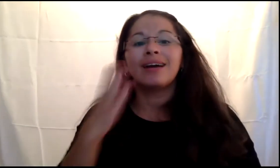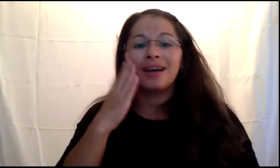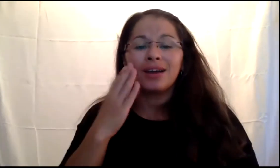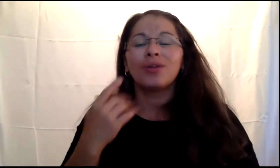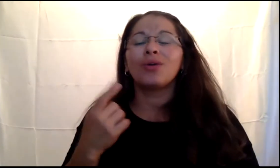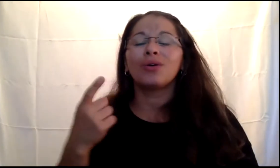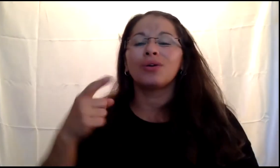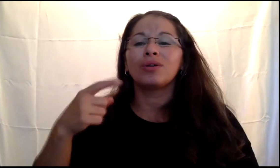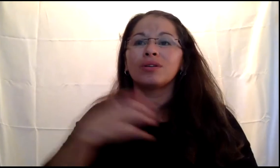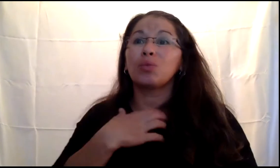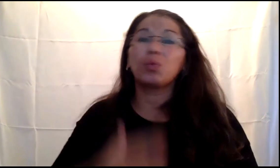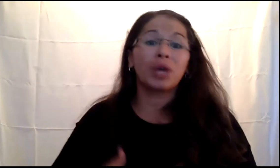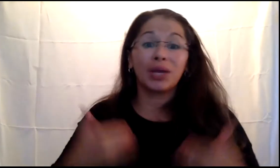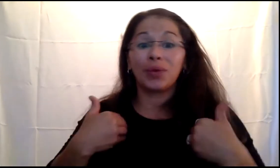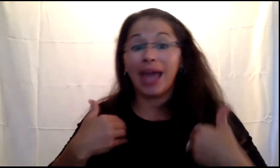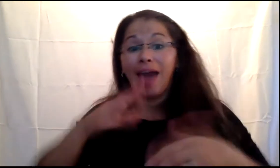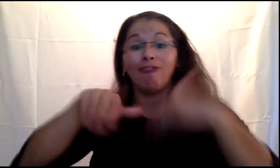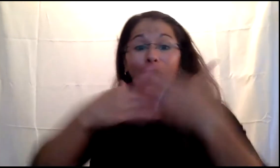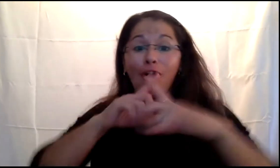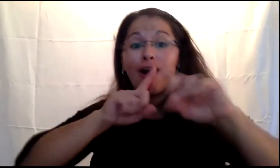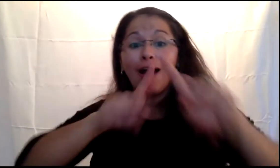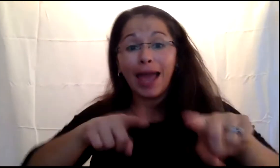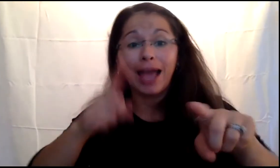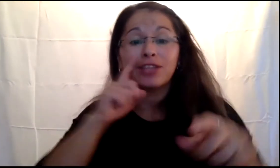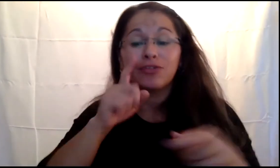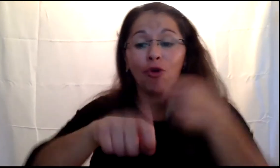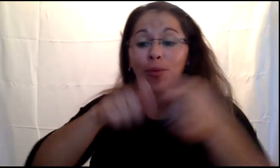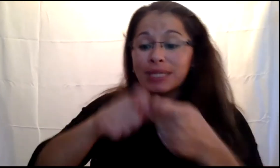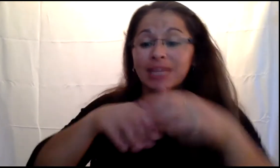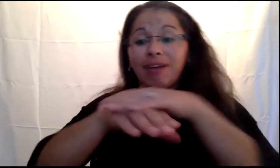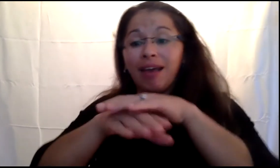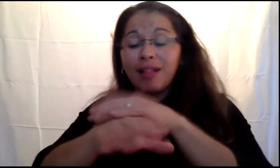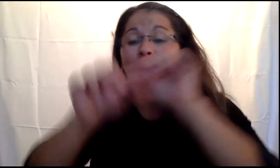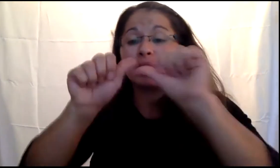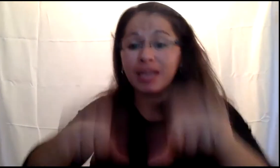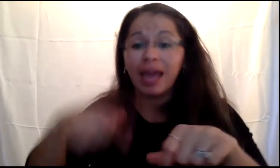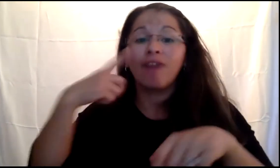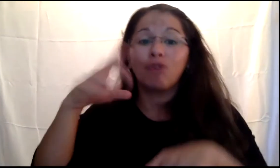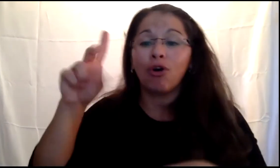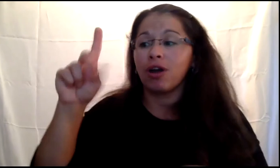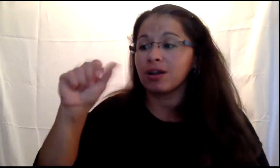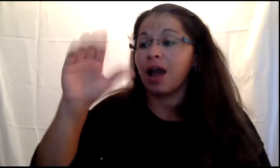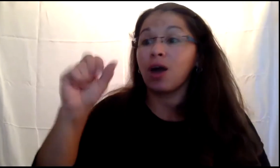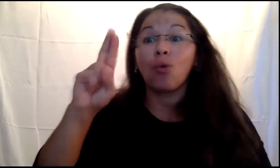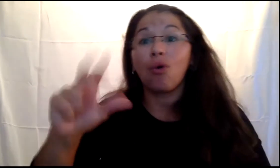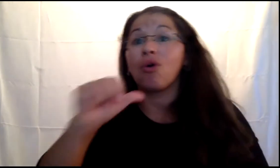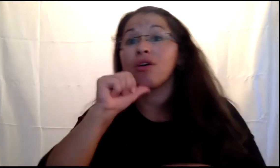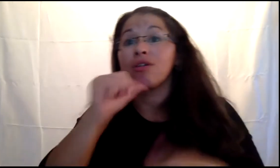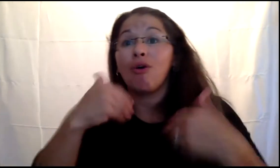specific questions about eligibility for DACA or lack of eligibility, we do have resources that we can share, but we